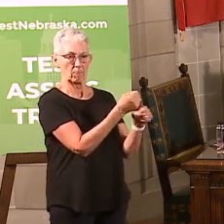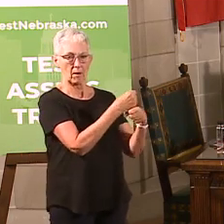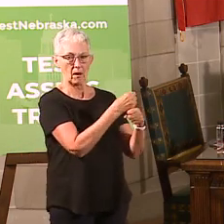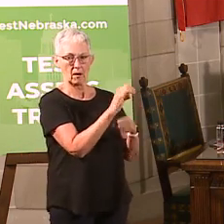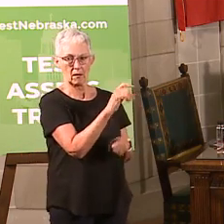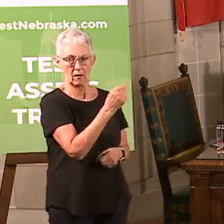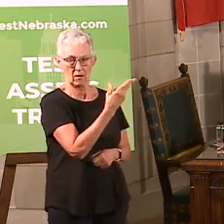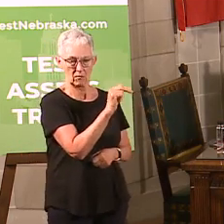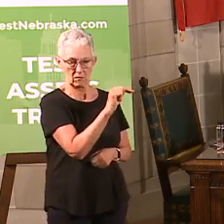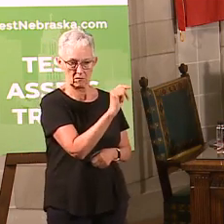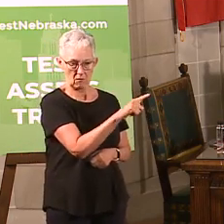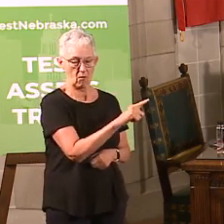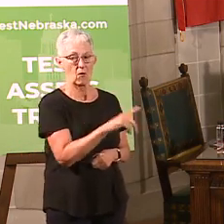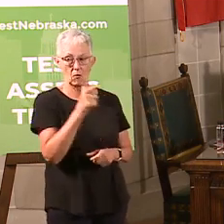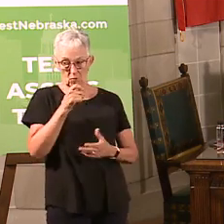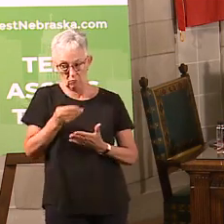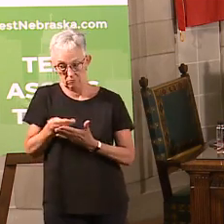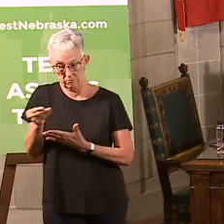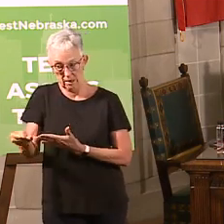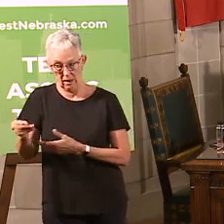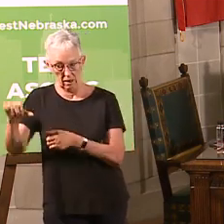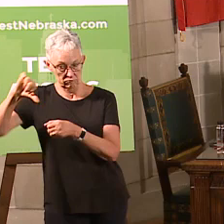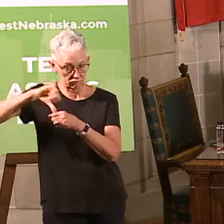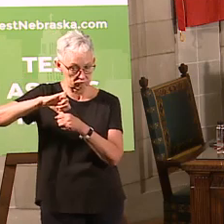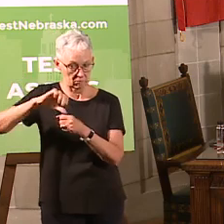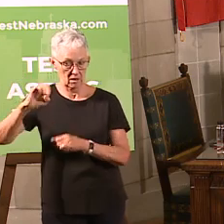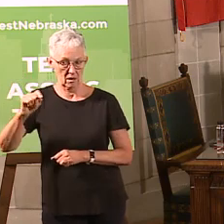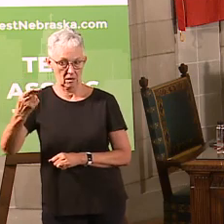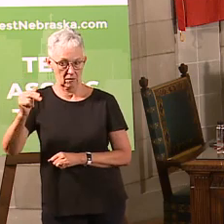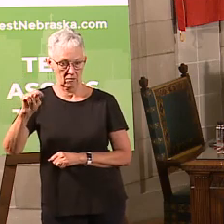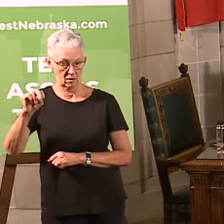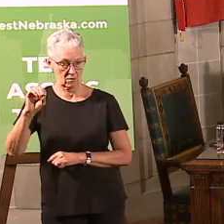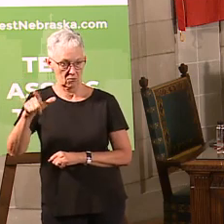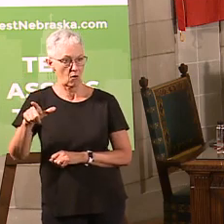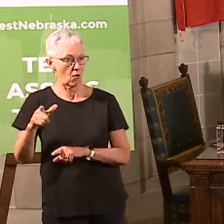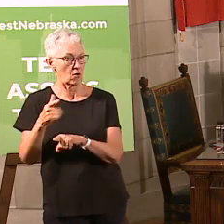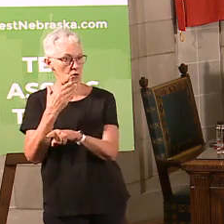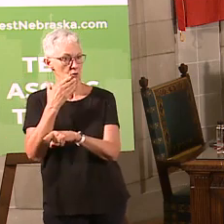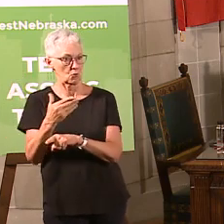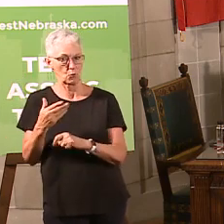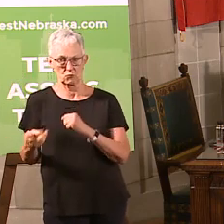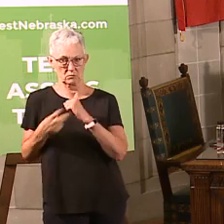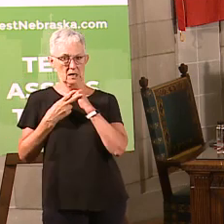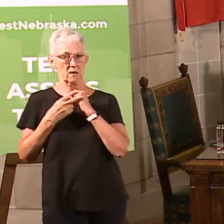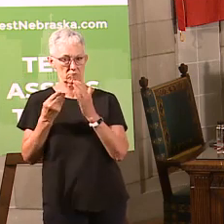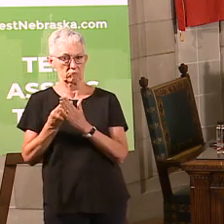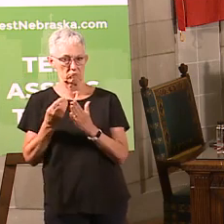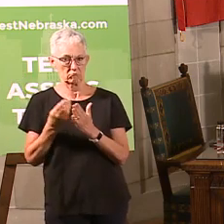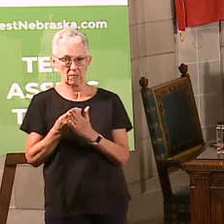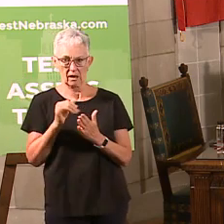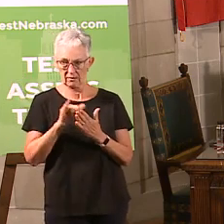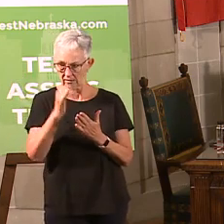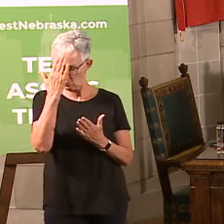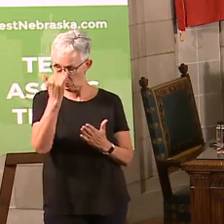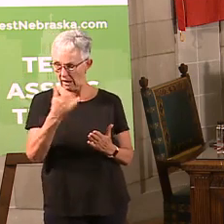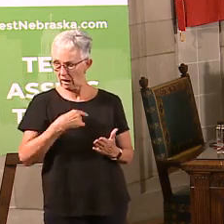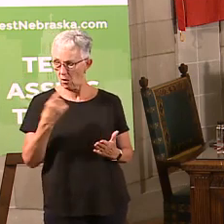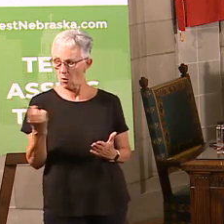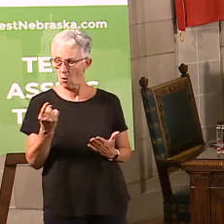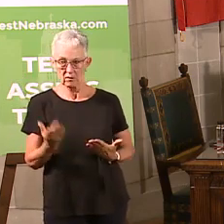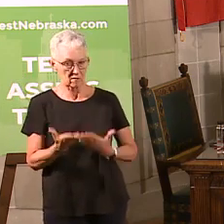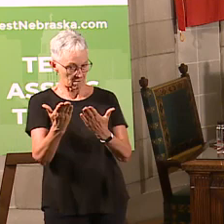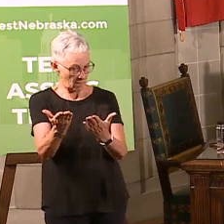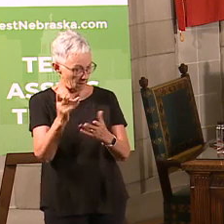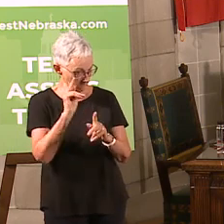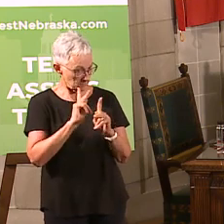about ethanol in particular, I want to remind people that there's 3 great reasons why you should be making sure you're using ethanol blends in your car. You're going to save